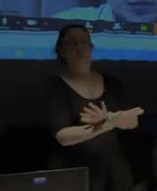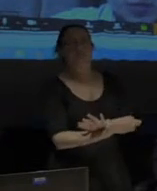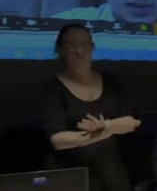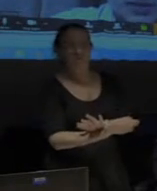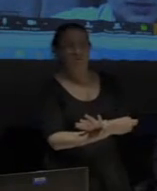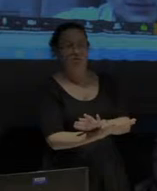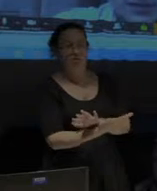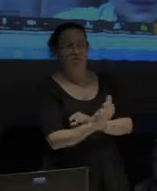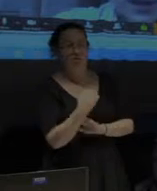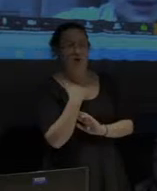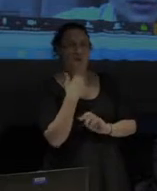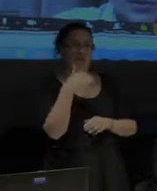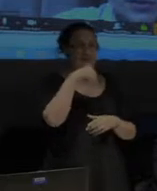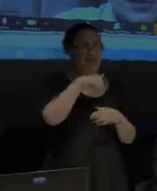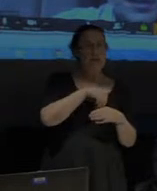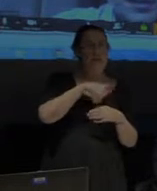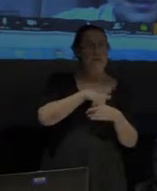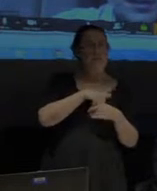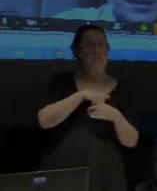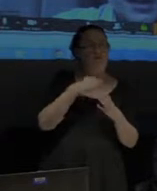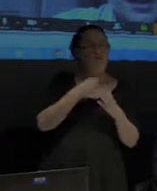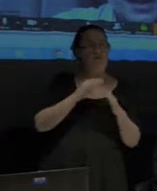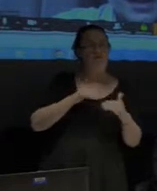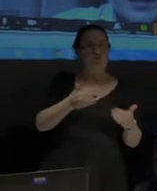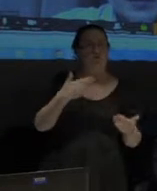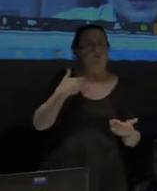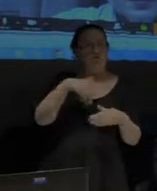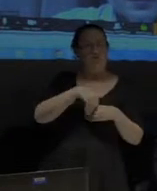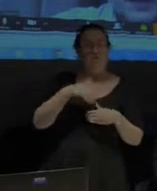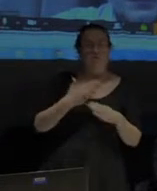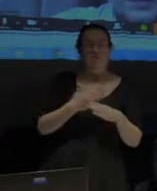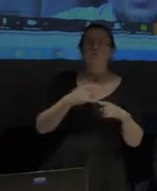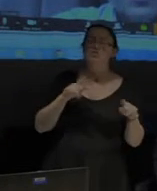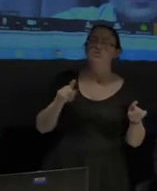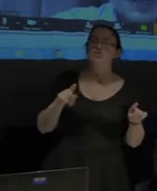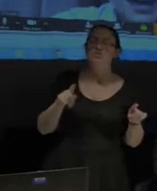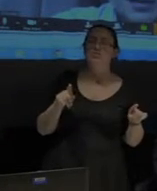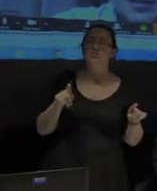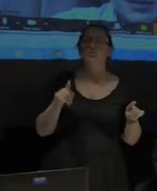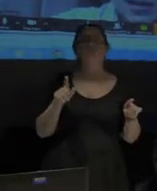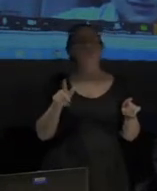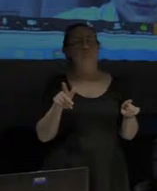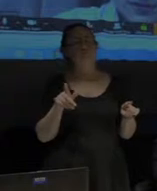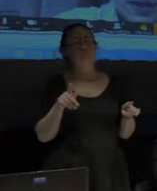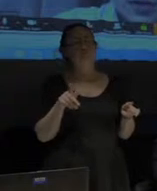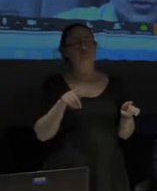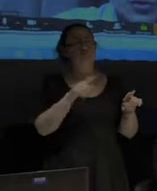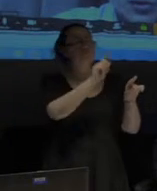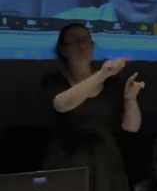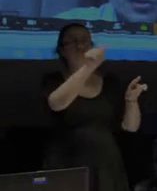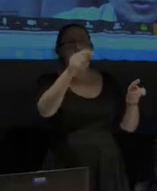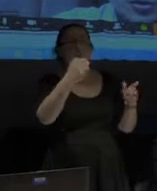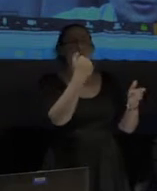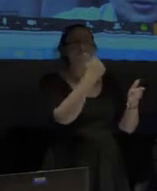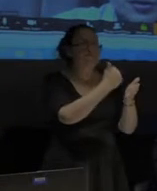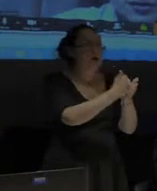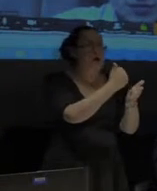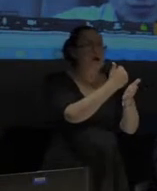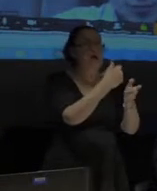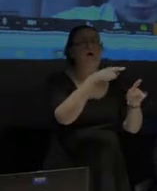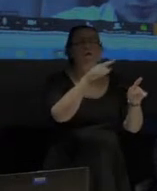from within financial services, and many of the banks, many of the financial